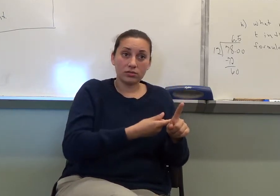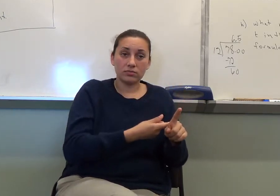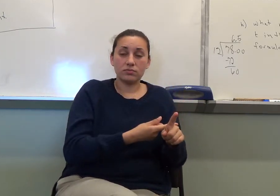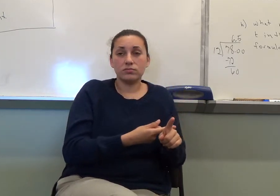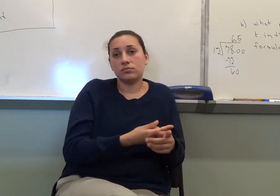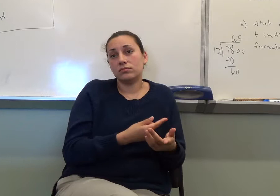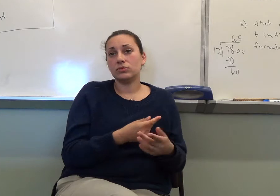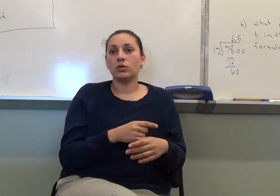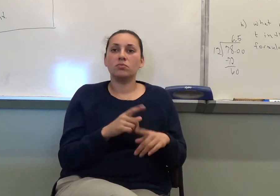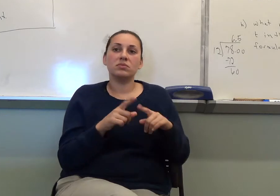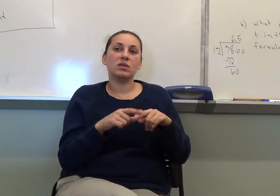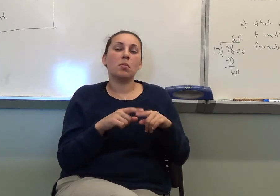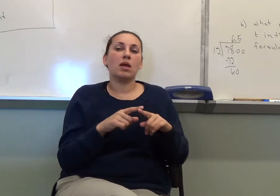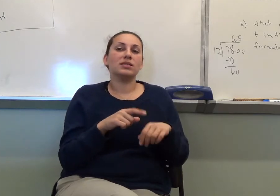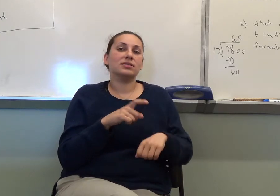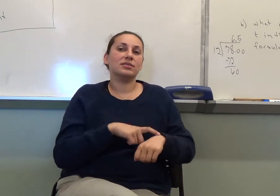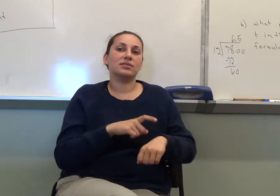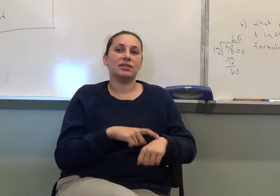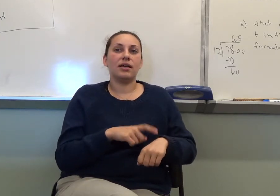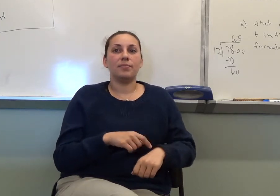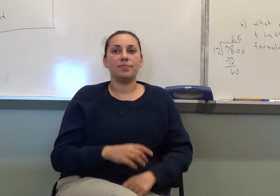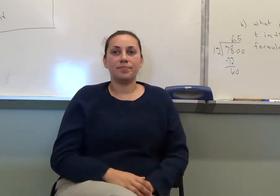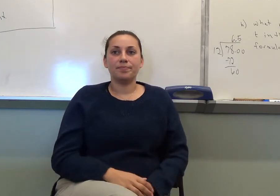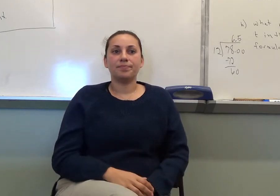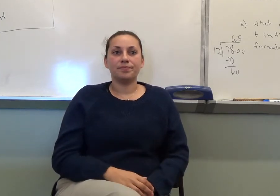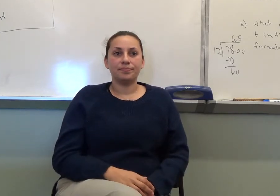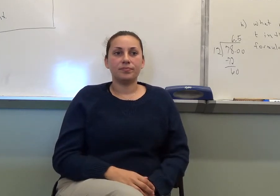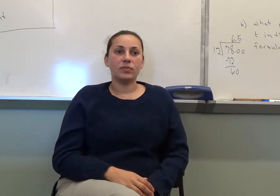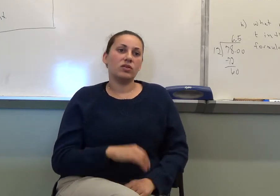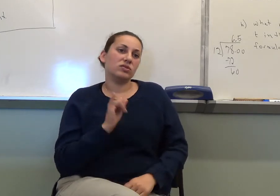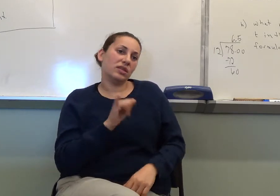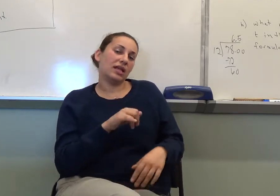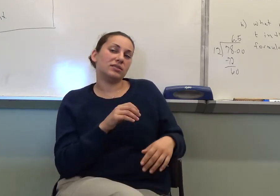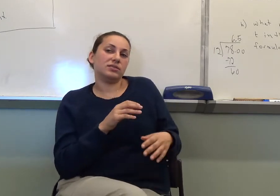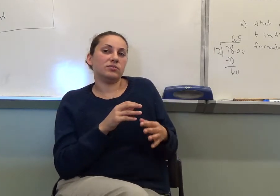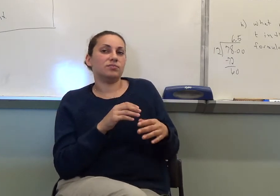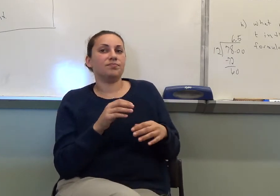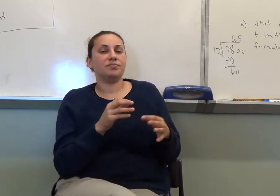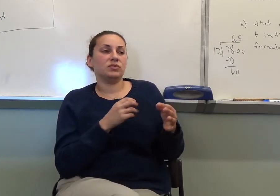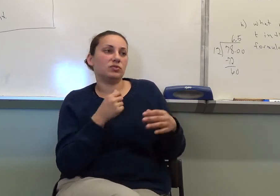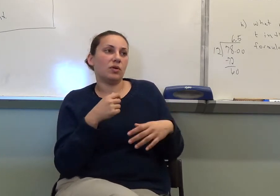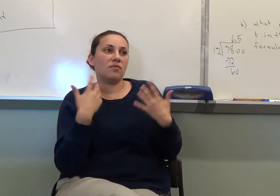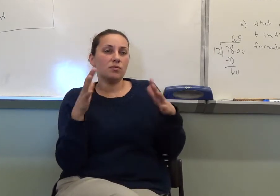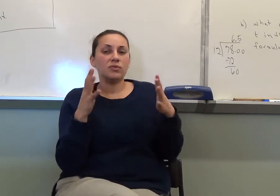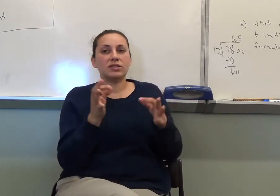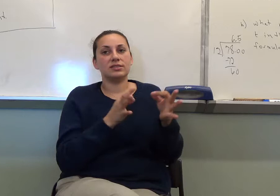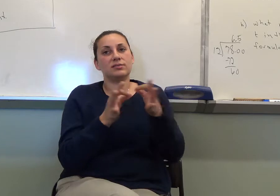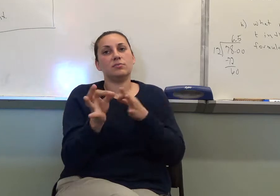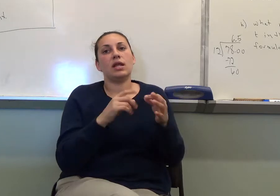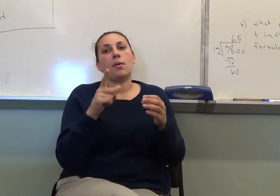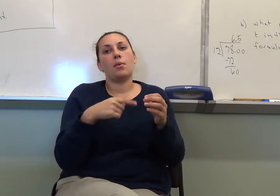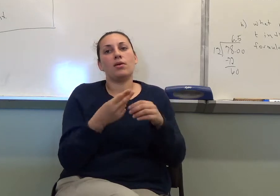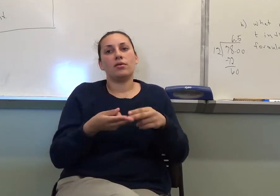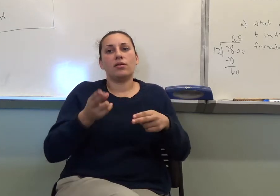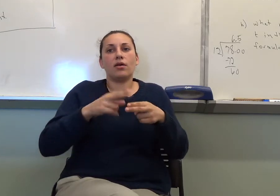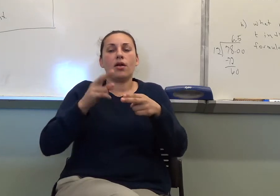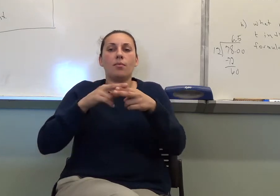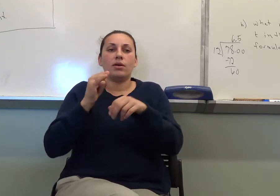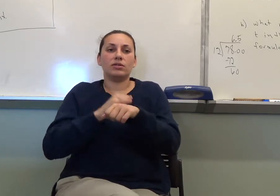way very easily by putting them in this way. Okay? So did everyone get this number